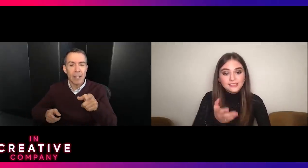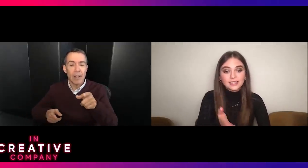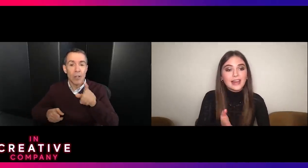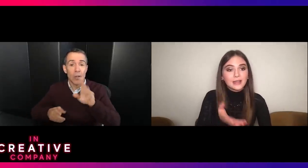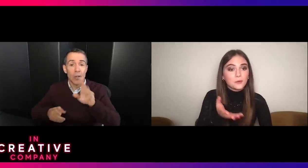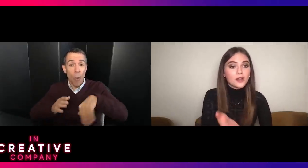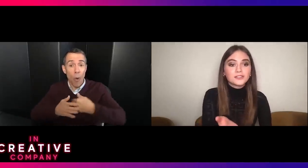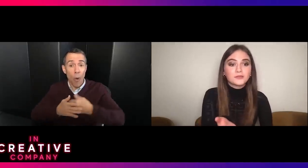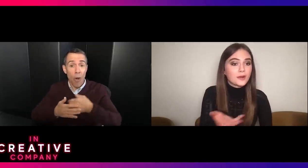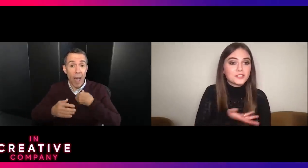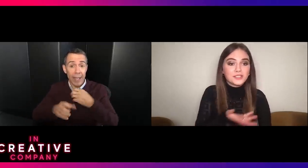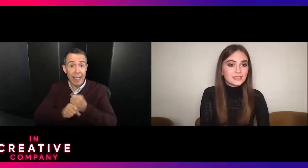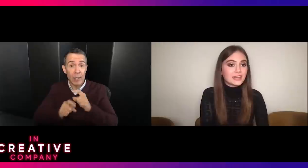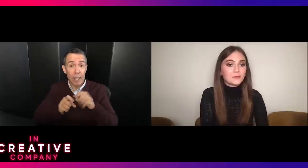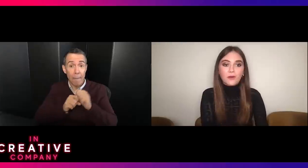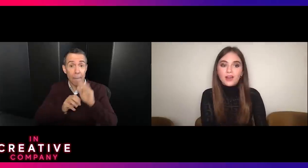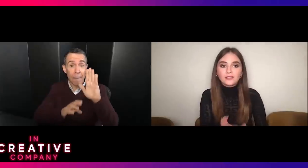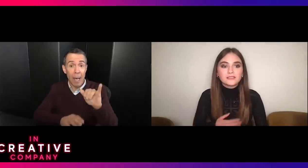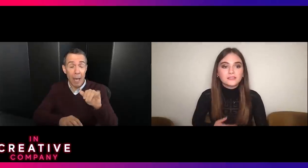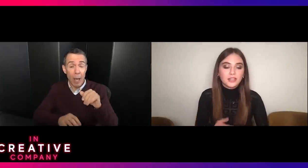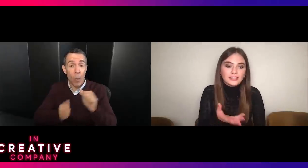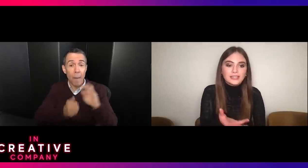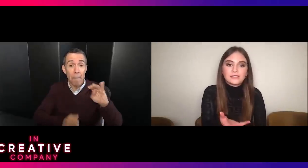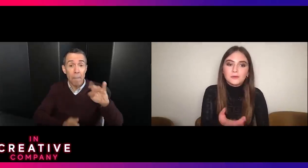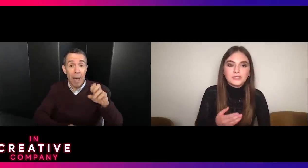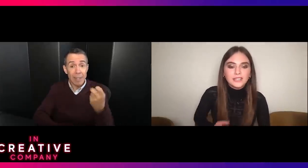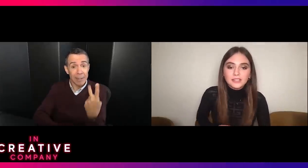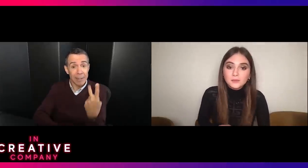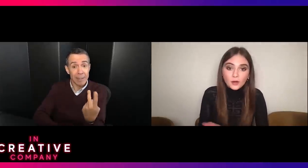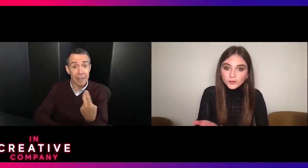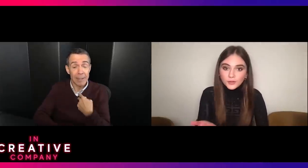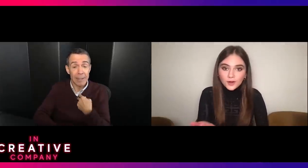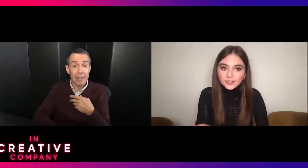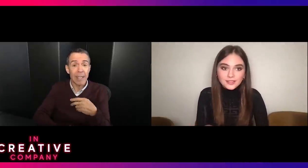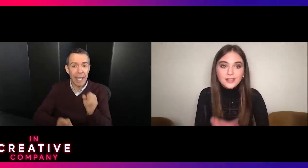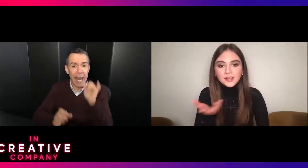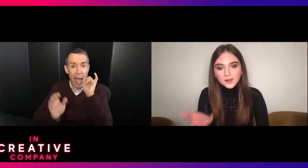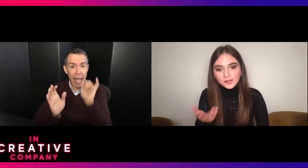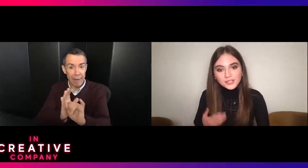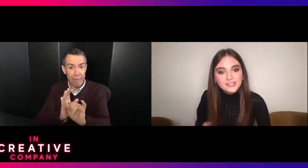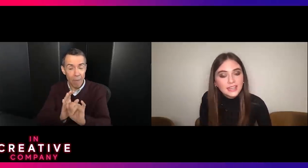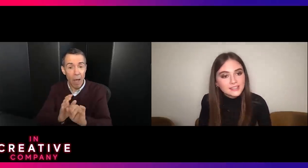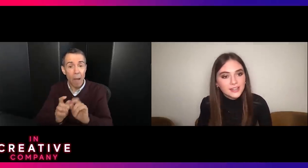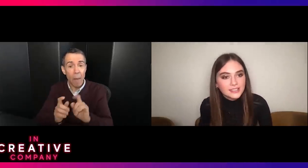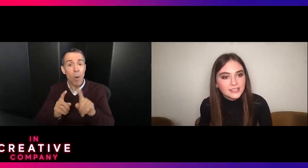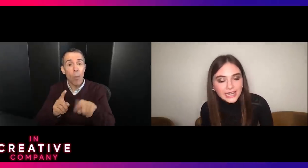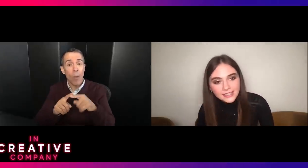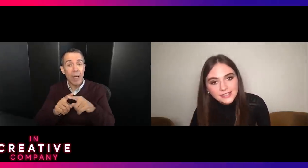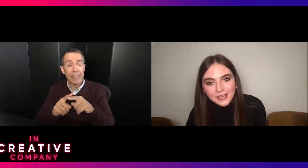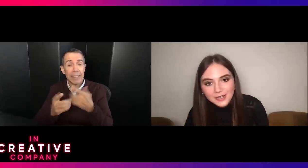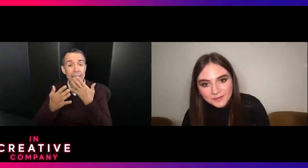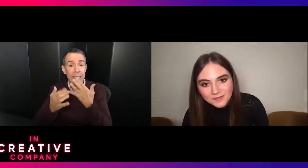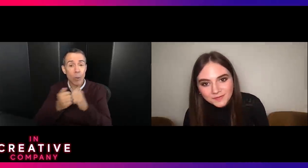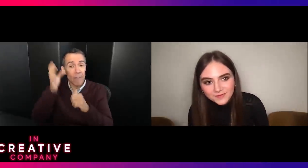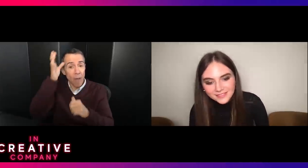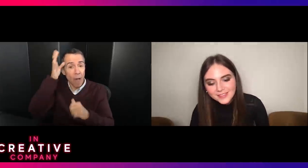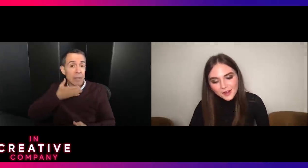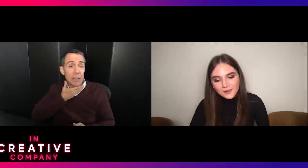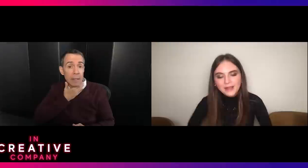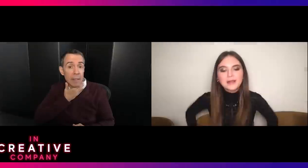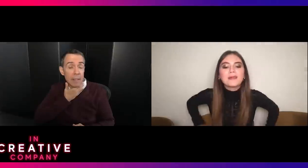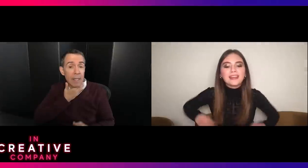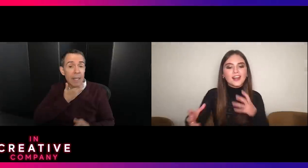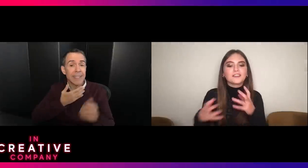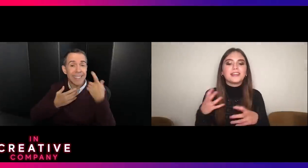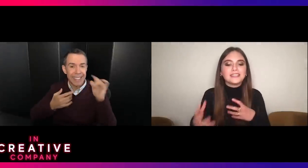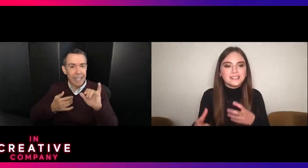Ruby can sing that and it works for when she's singing with Miles. She can identify with the lyrics, but it also works when she's singing to her dad.